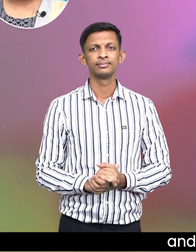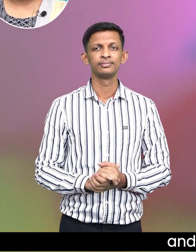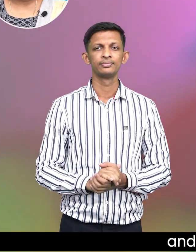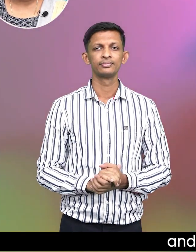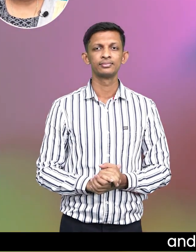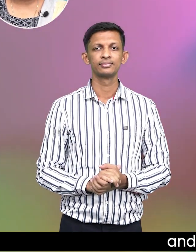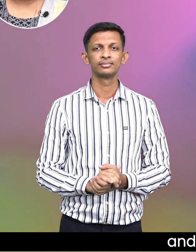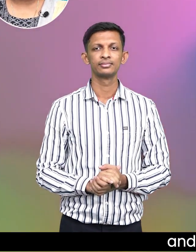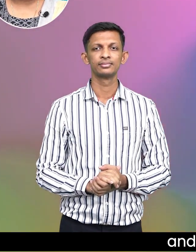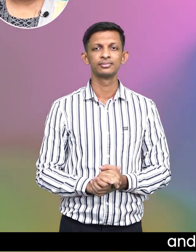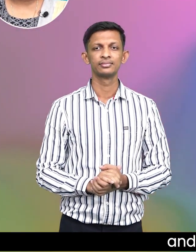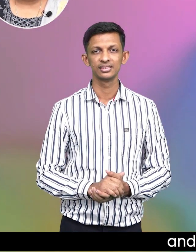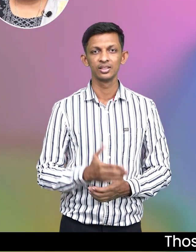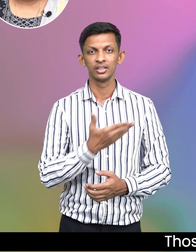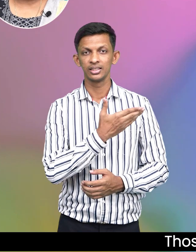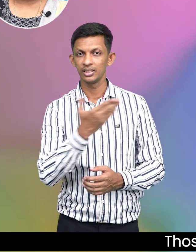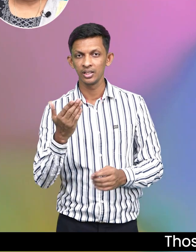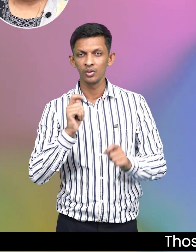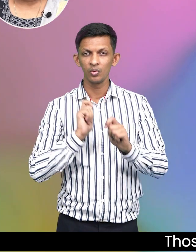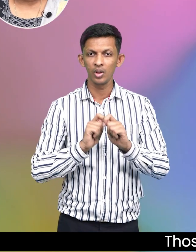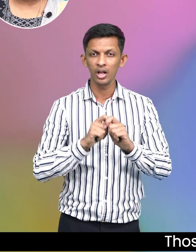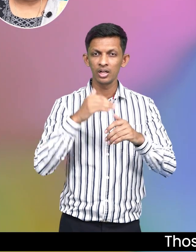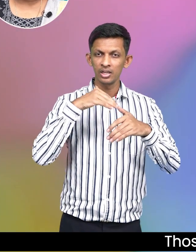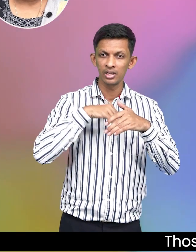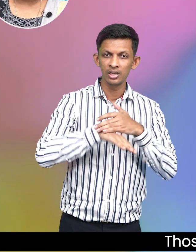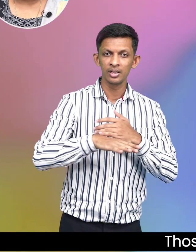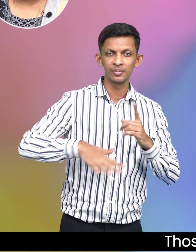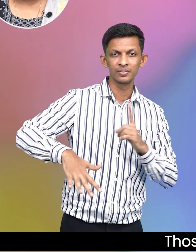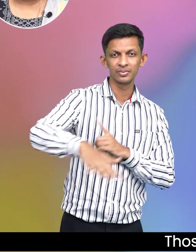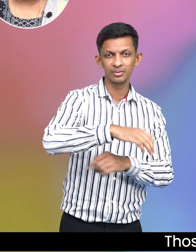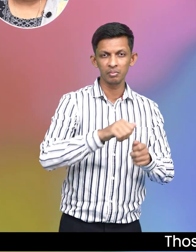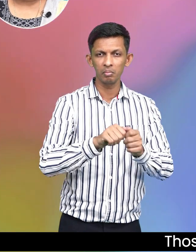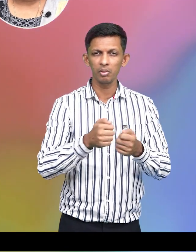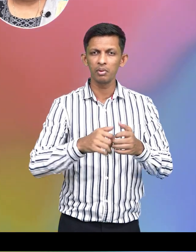and are prone to disease. Those working in quarries,